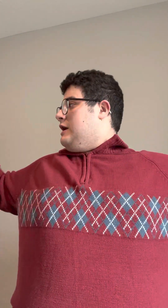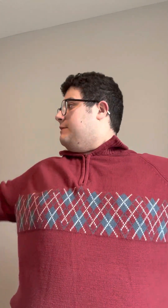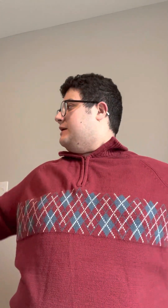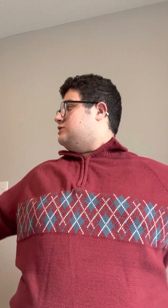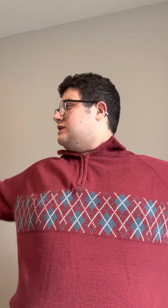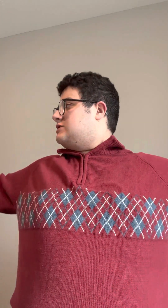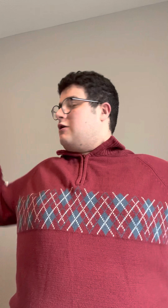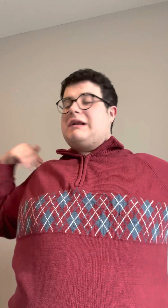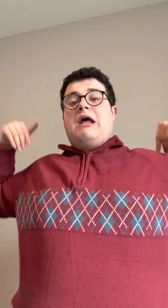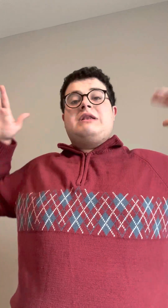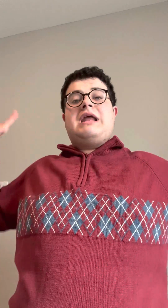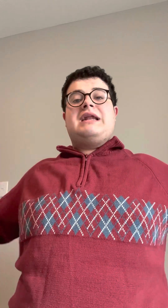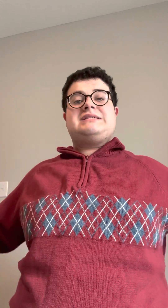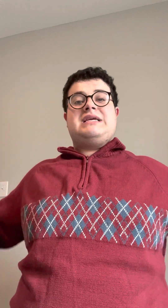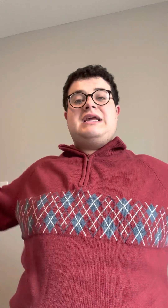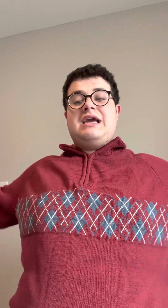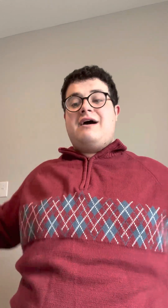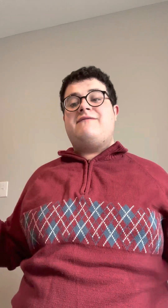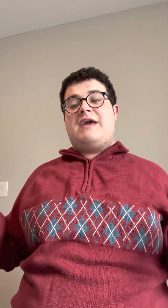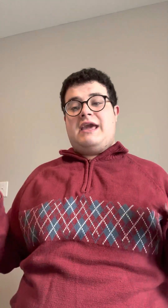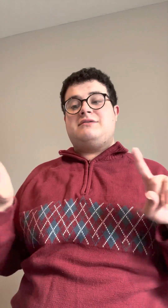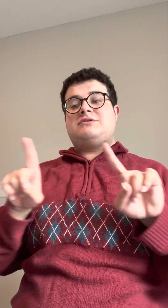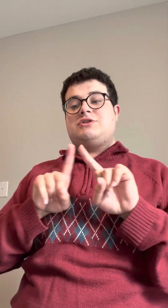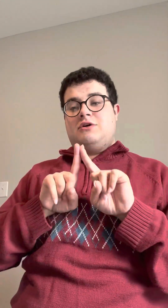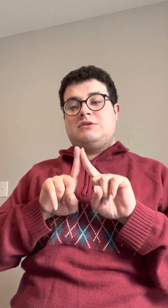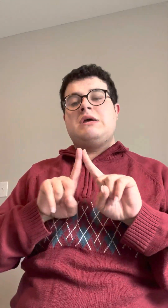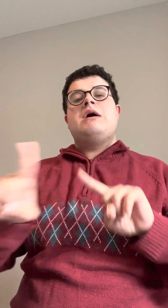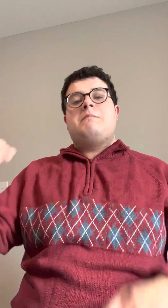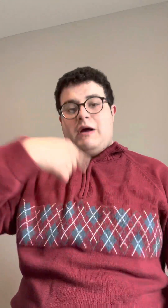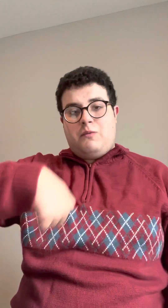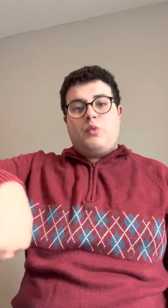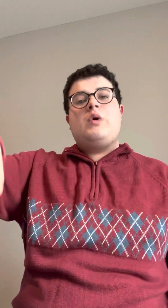But just going, not a city of angels, but